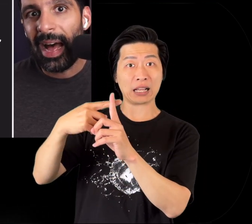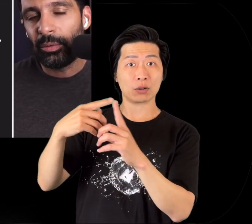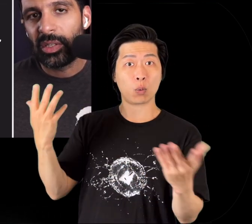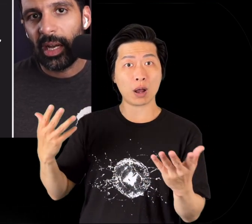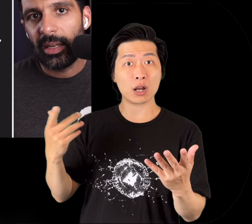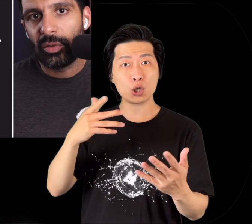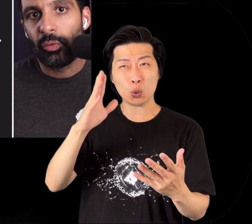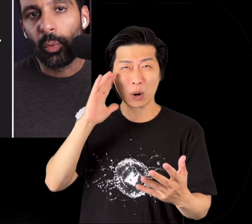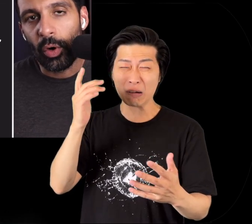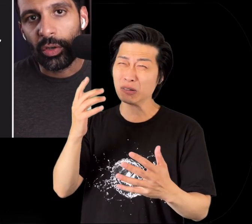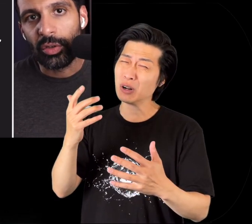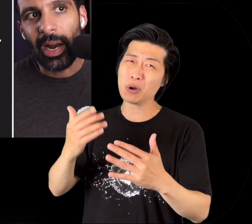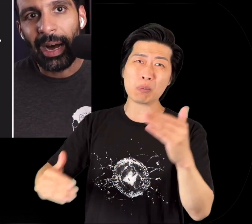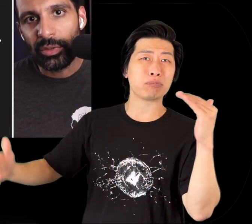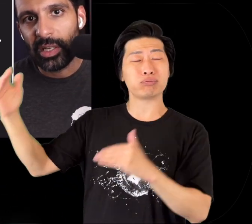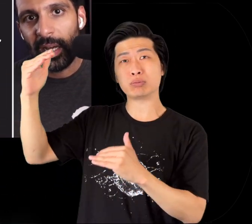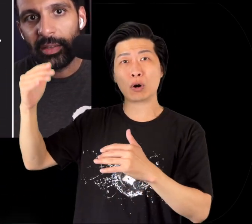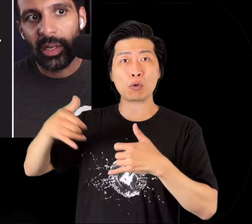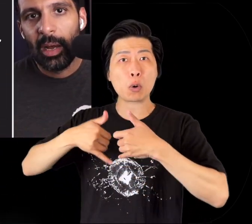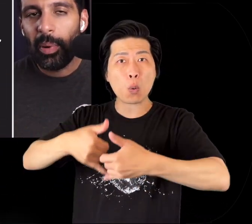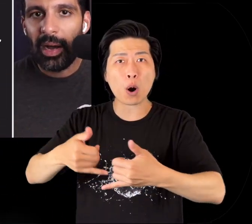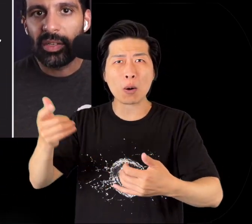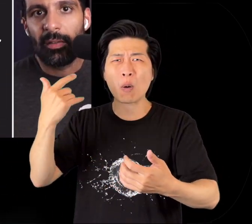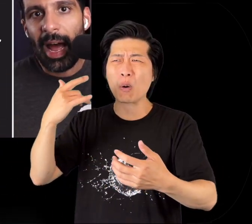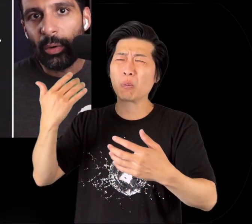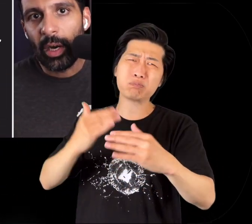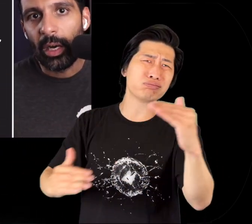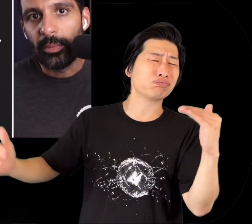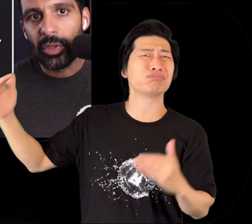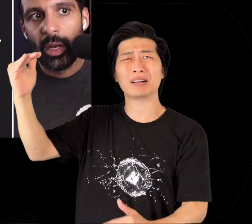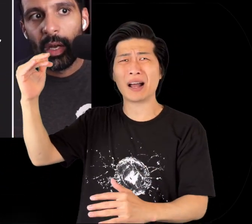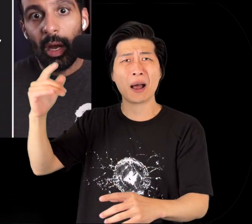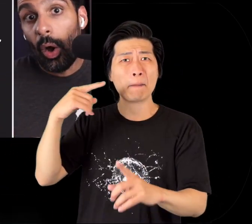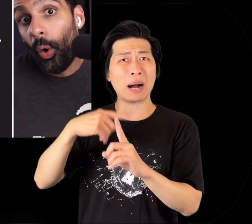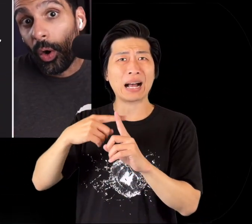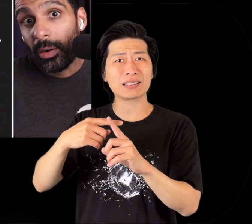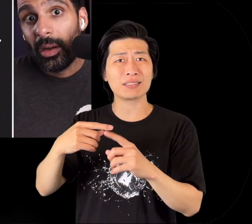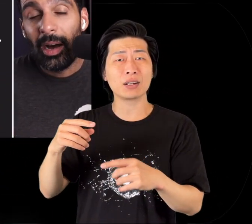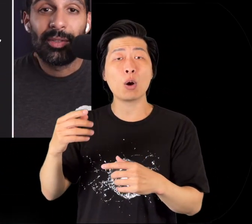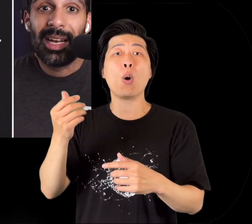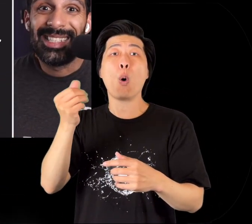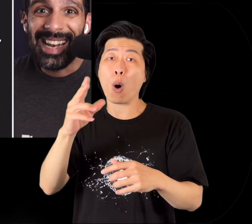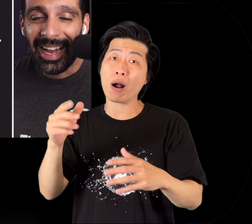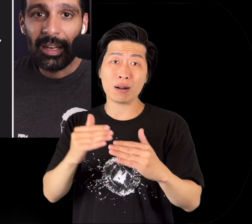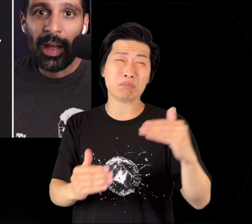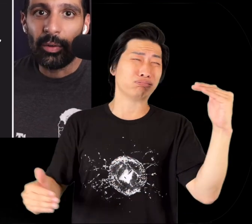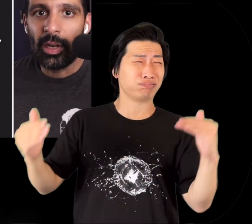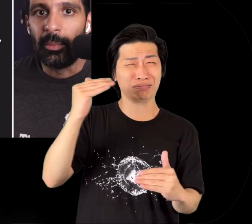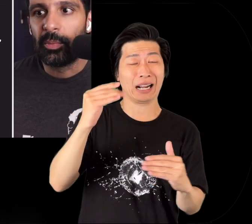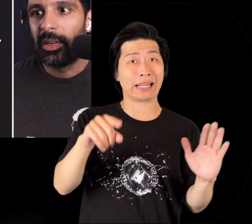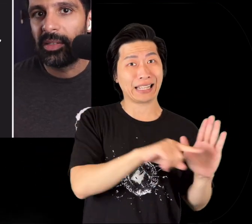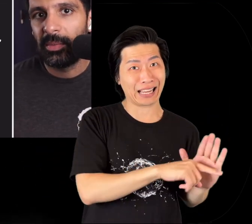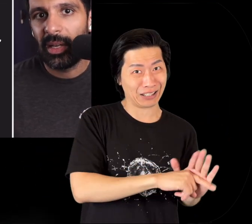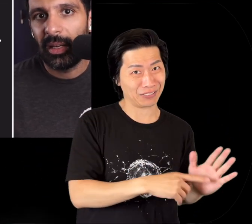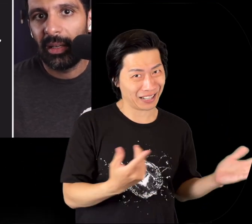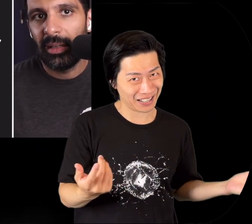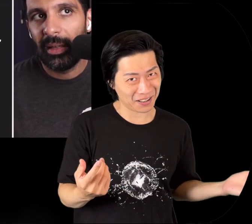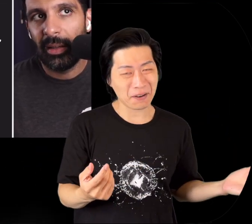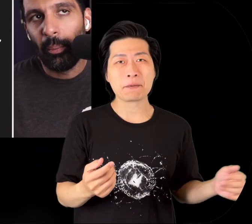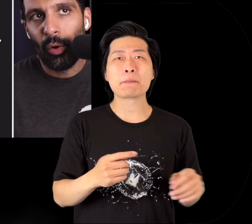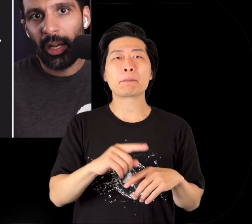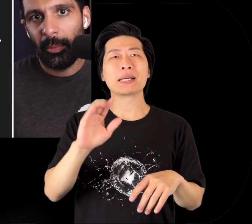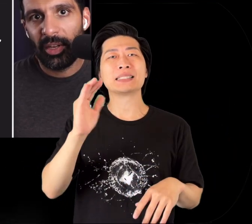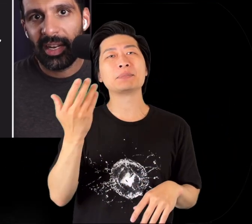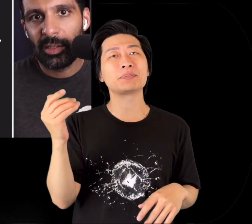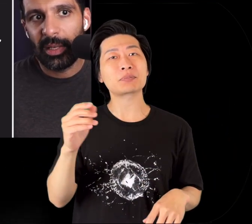you'll have outsized rewards or outsized positive outcomes or outsized negative outcomes. But it seems like